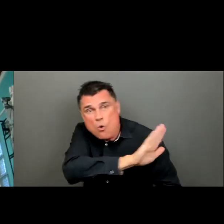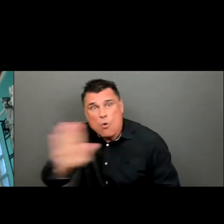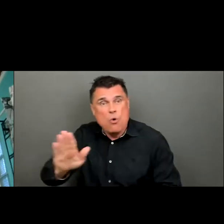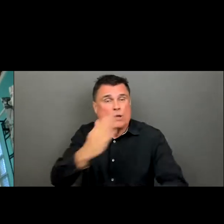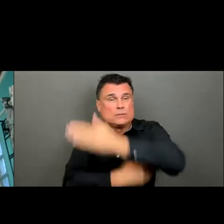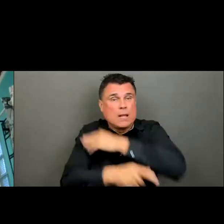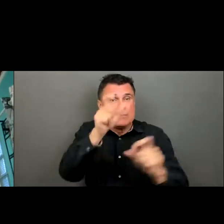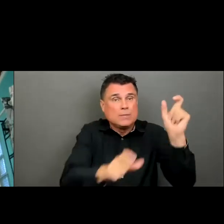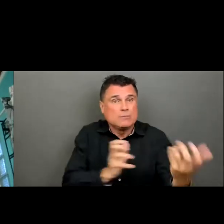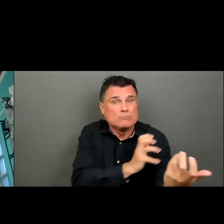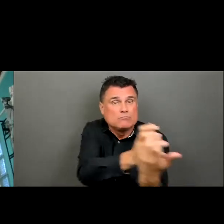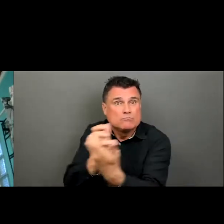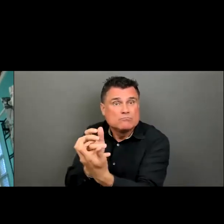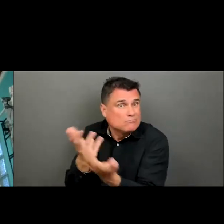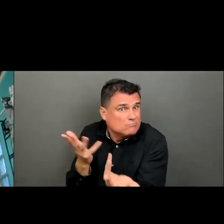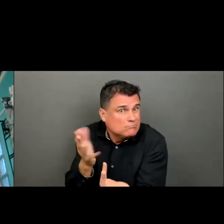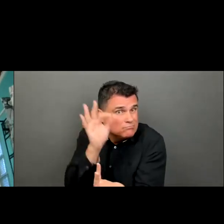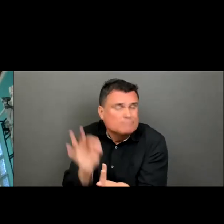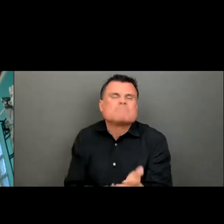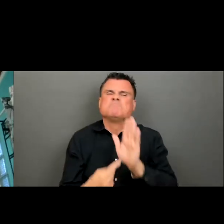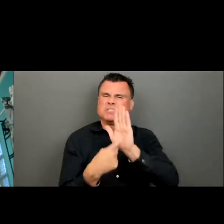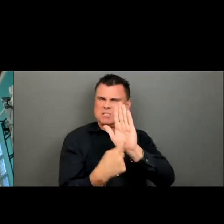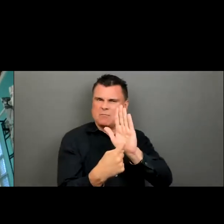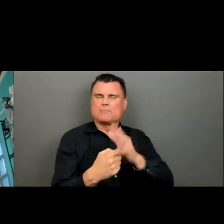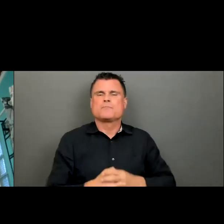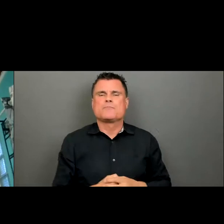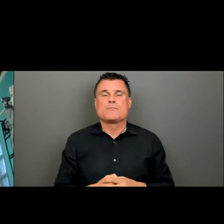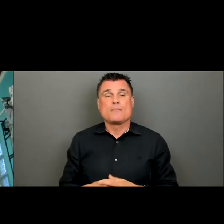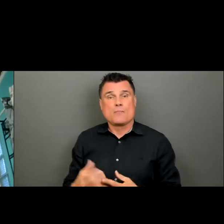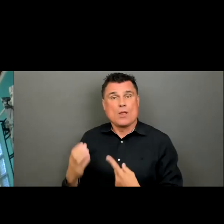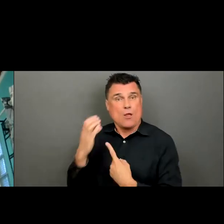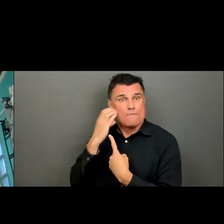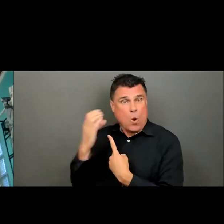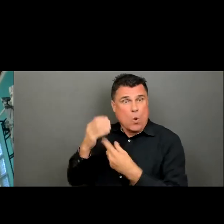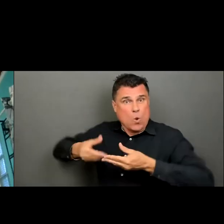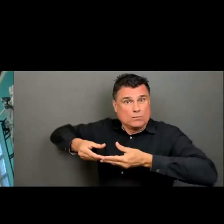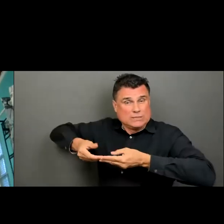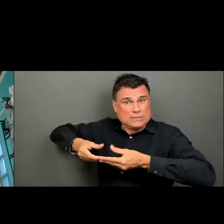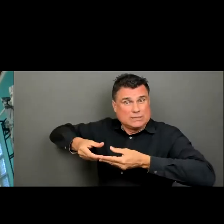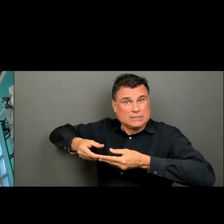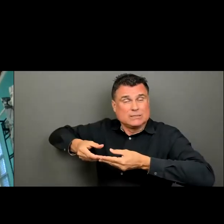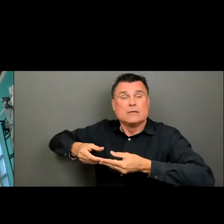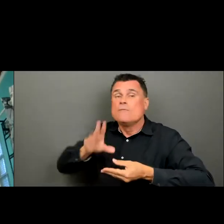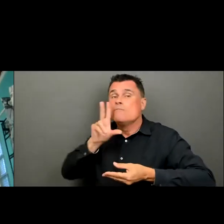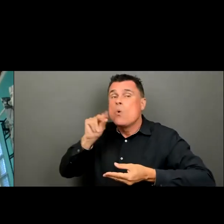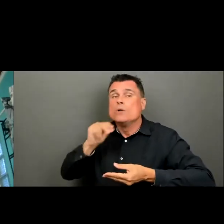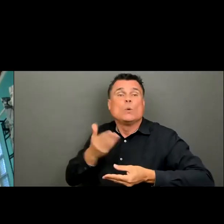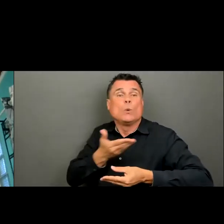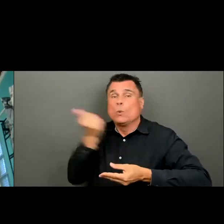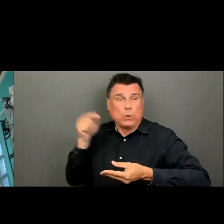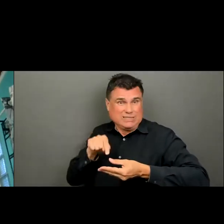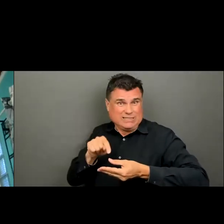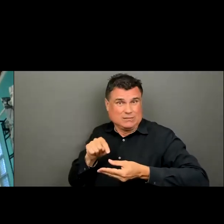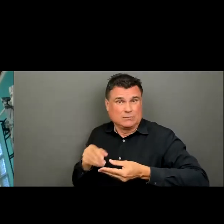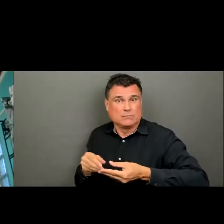can only the mobile text message without any voice and any other feature address the specific